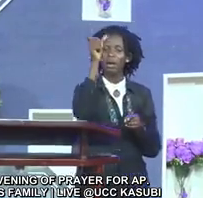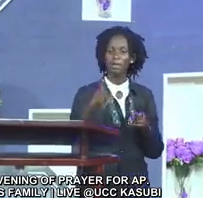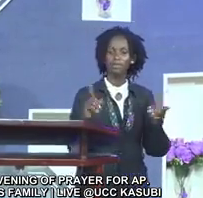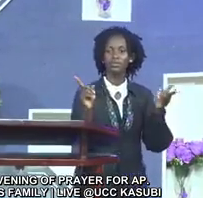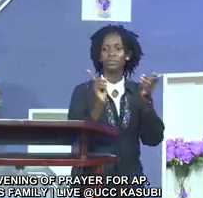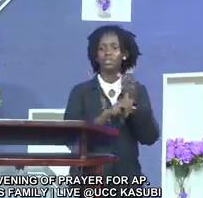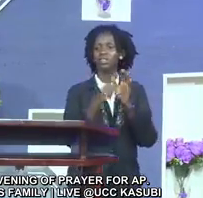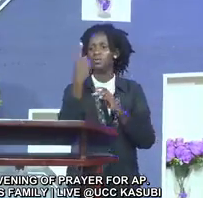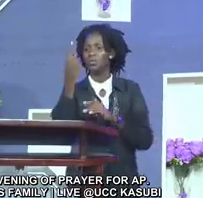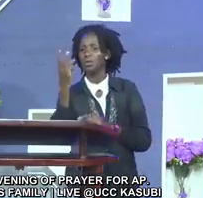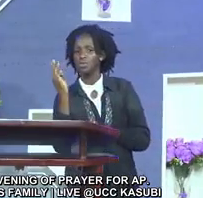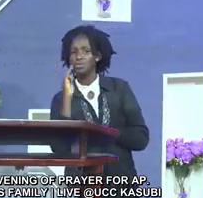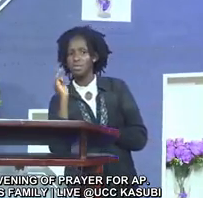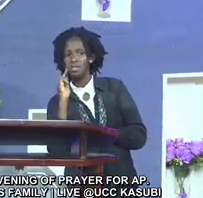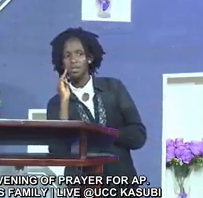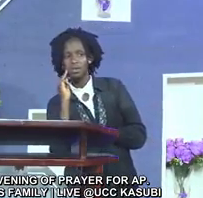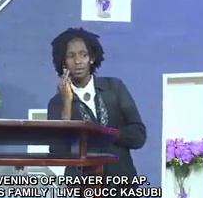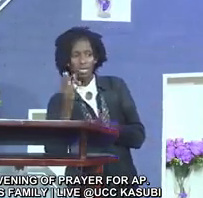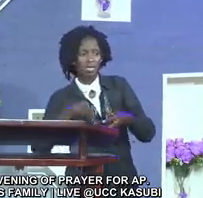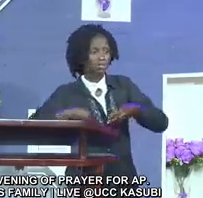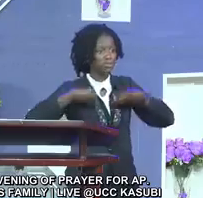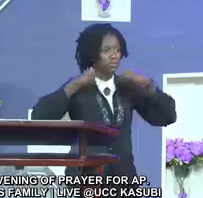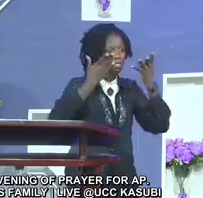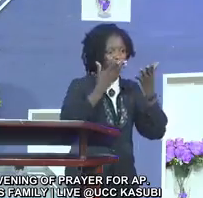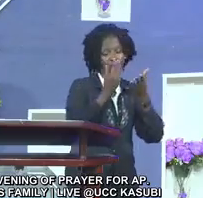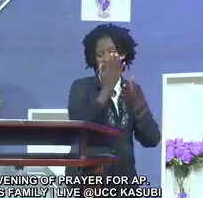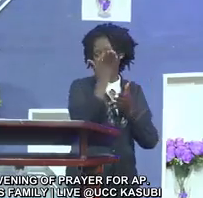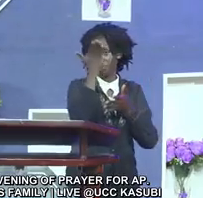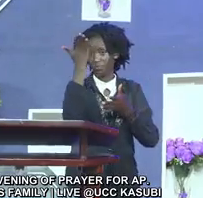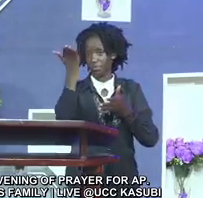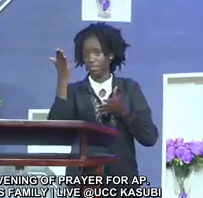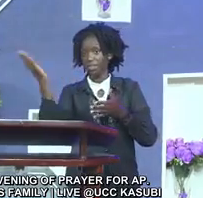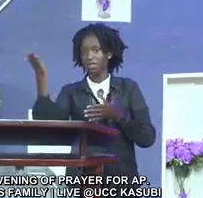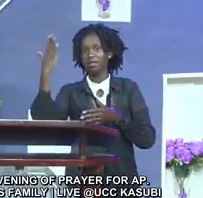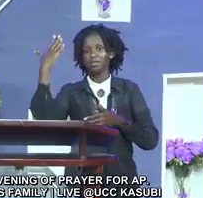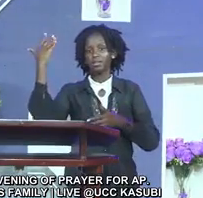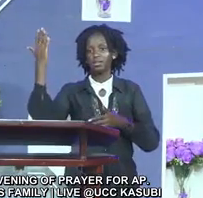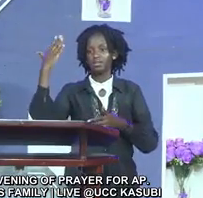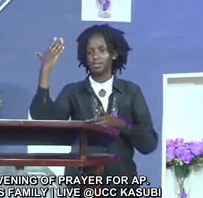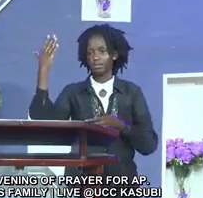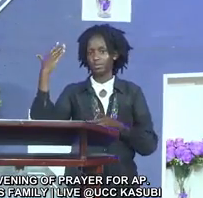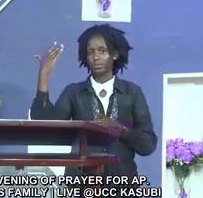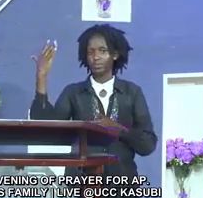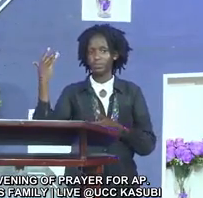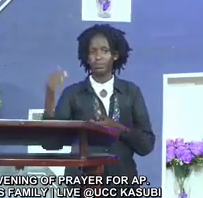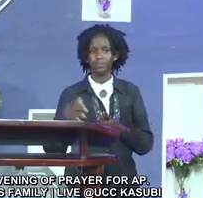raise up and finish that. If there is anyone want to